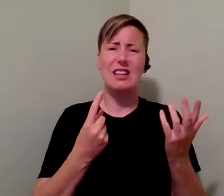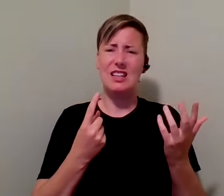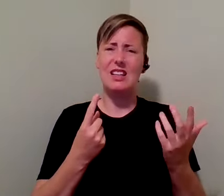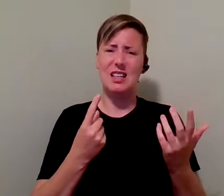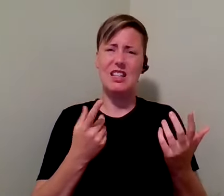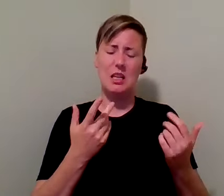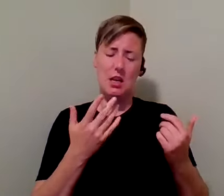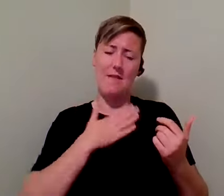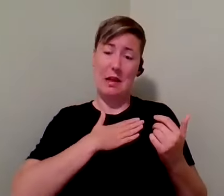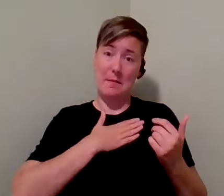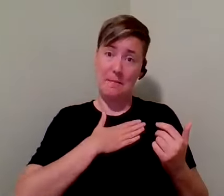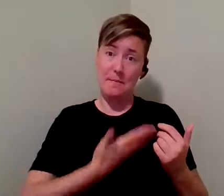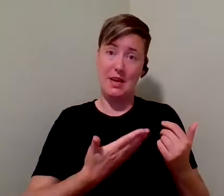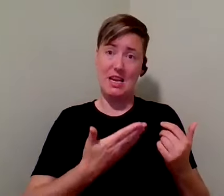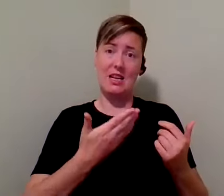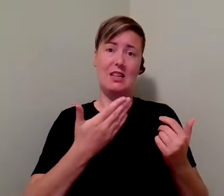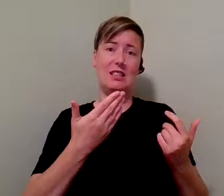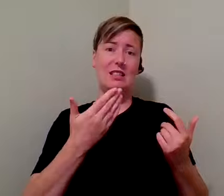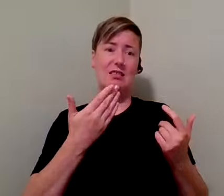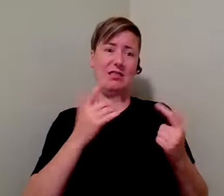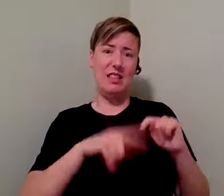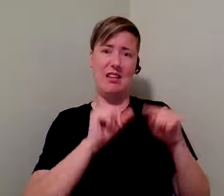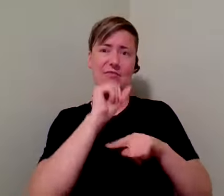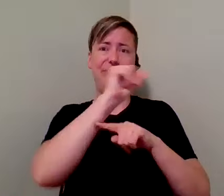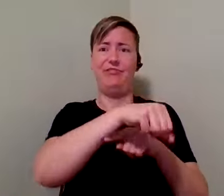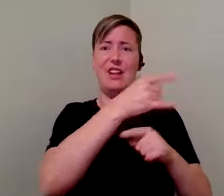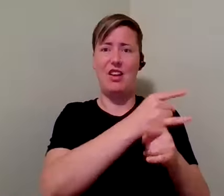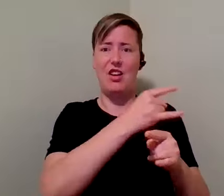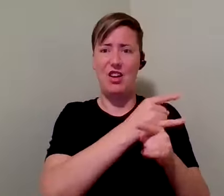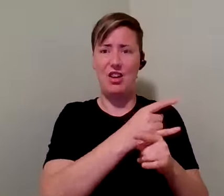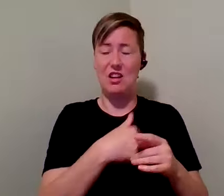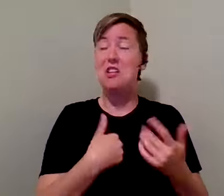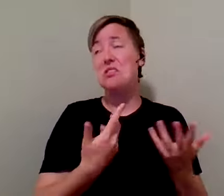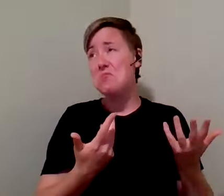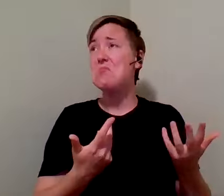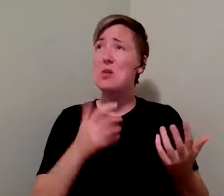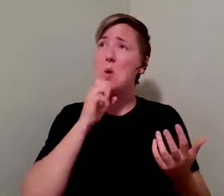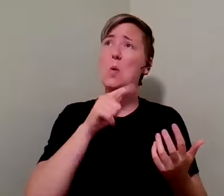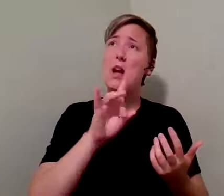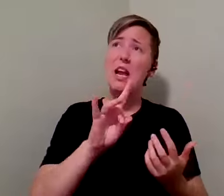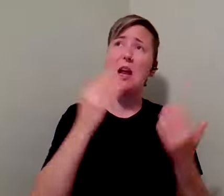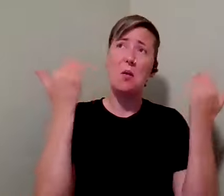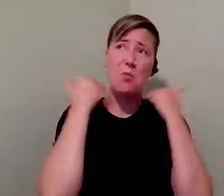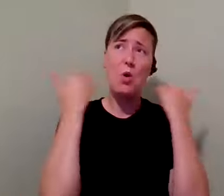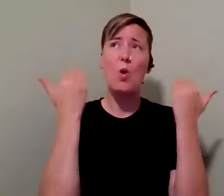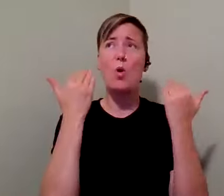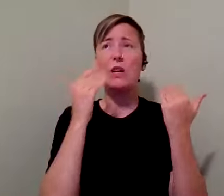to admit it, because I was 28 years old, I was broke, I was unemployed, I was single, I had less than